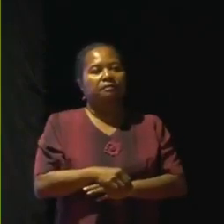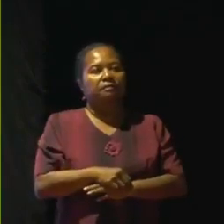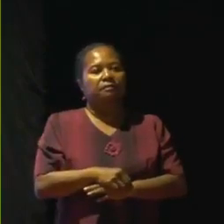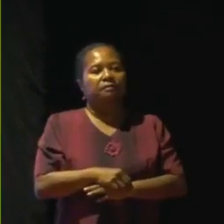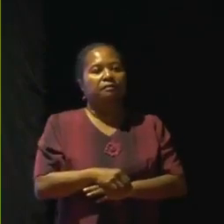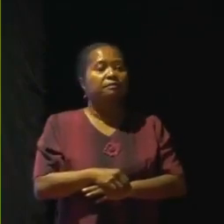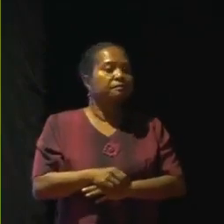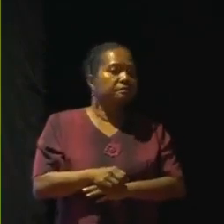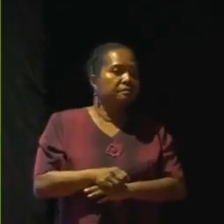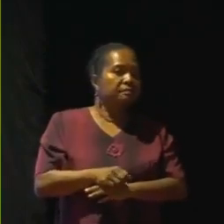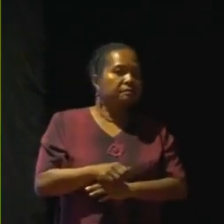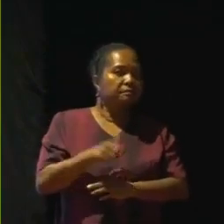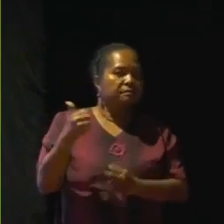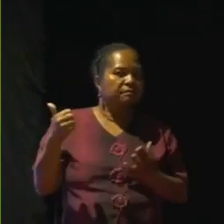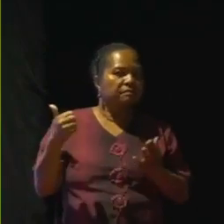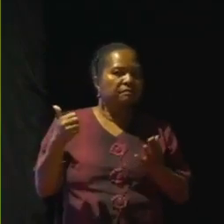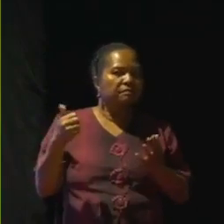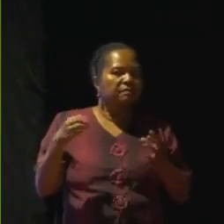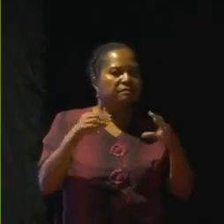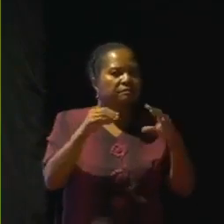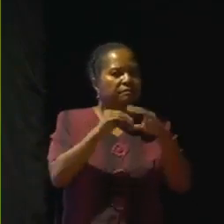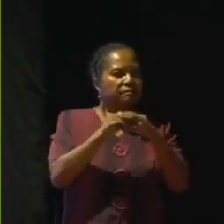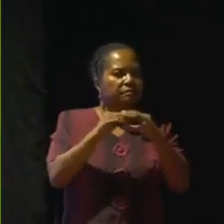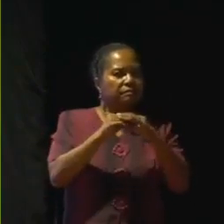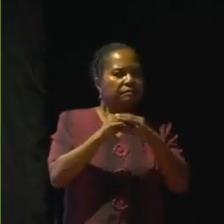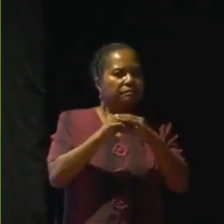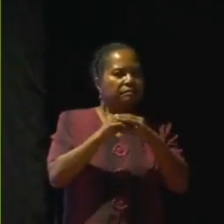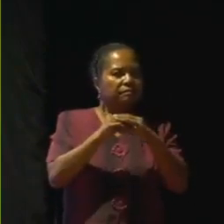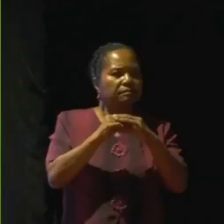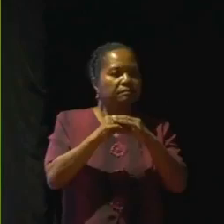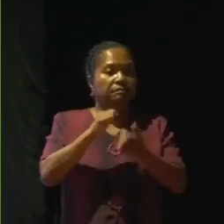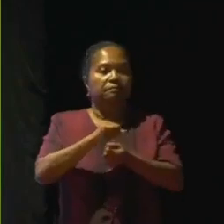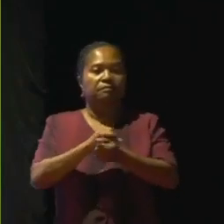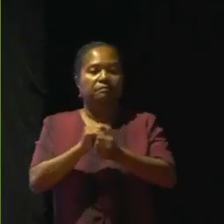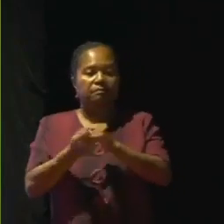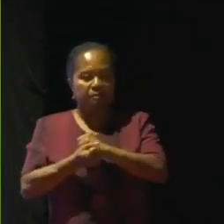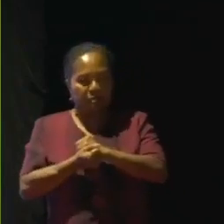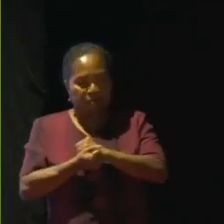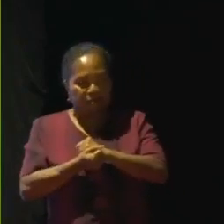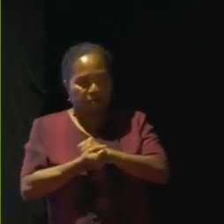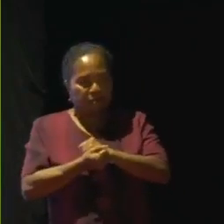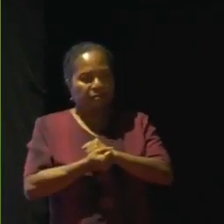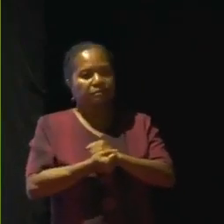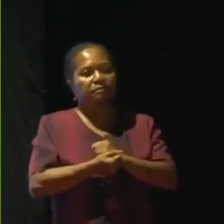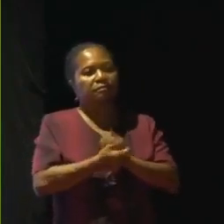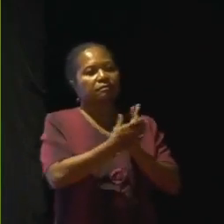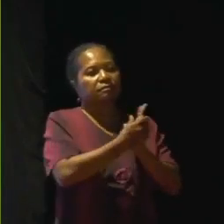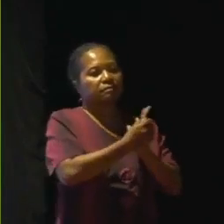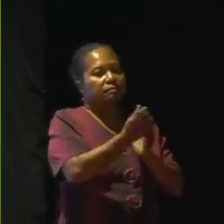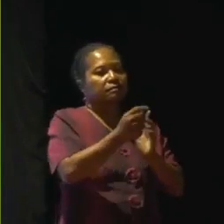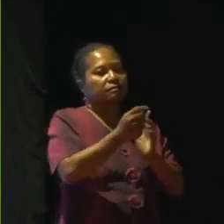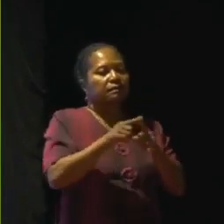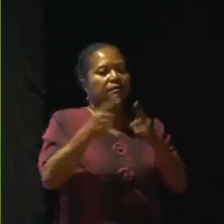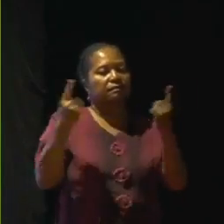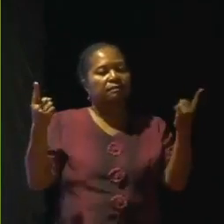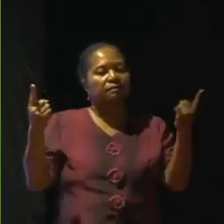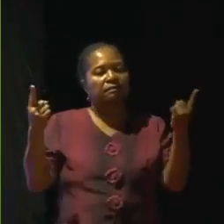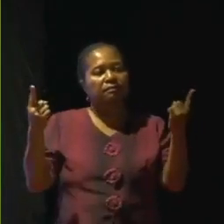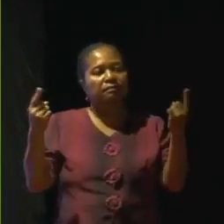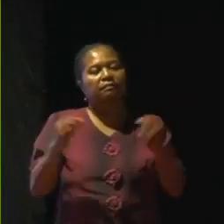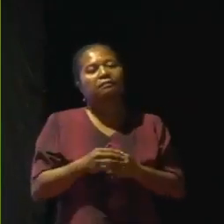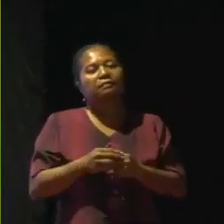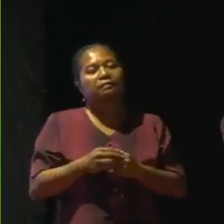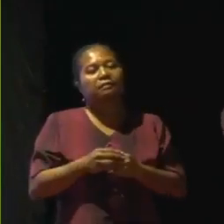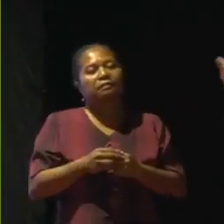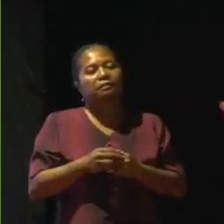or it might be a payment card, it might be a banking industry standard such as the PCI DSS, the payment card standard. Banks enforce this